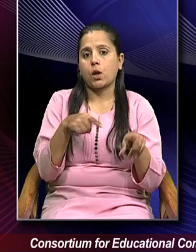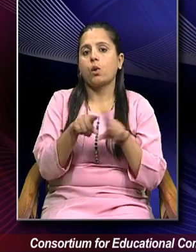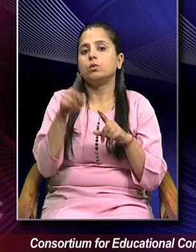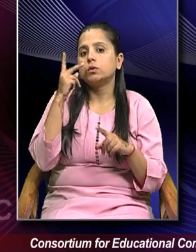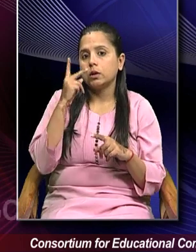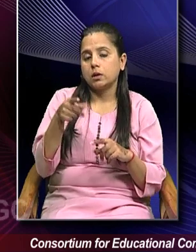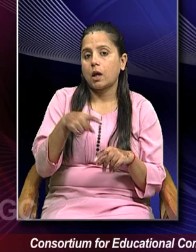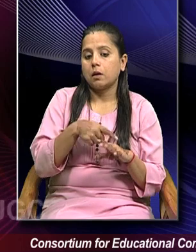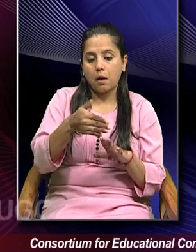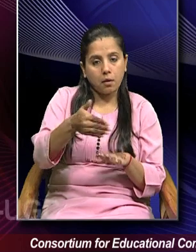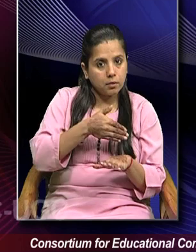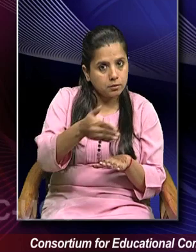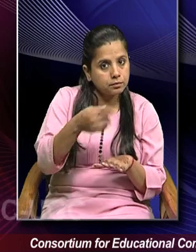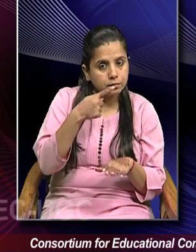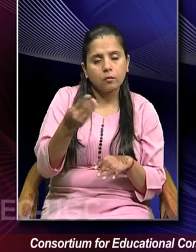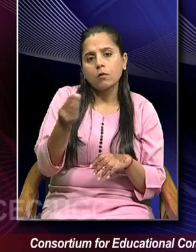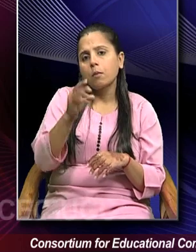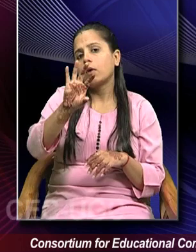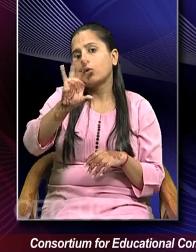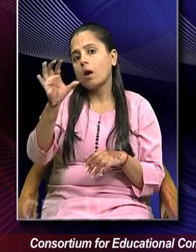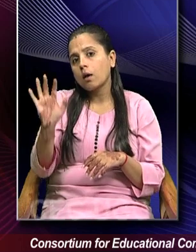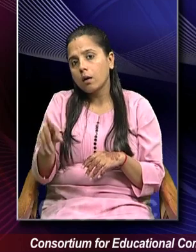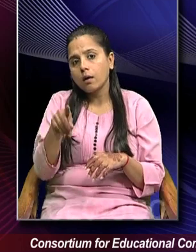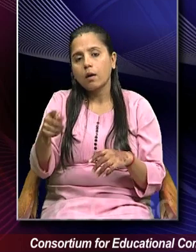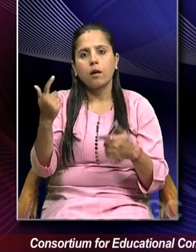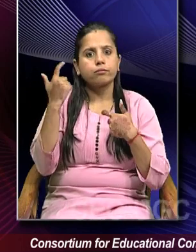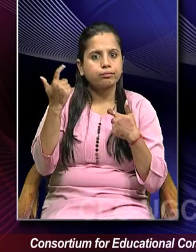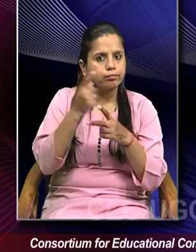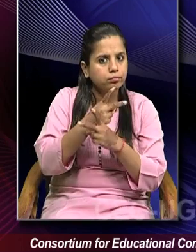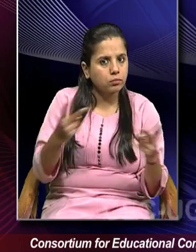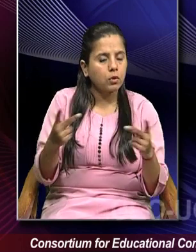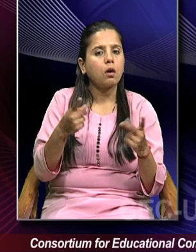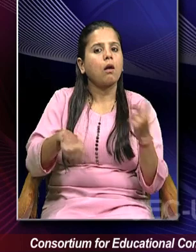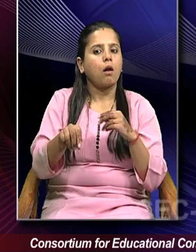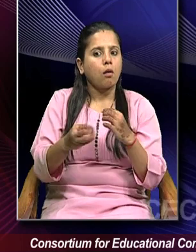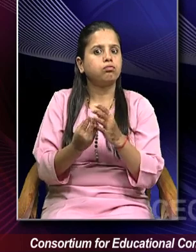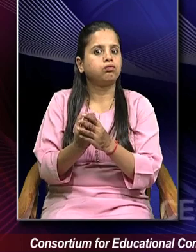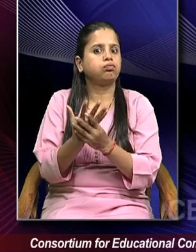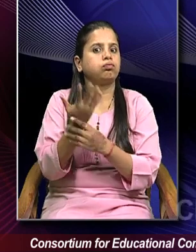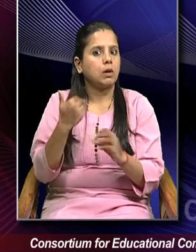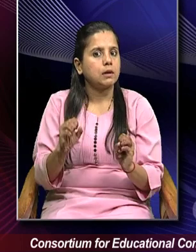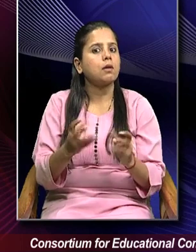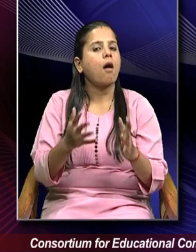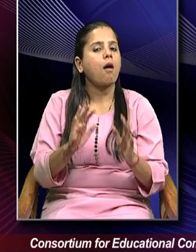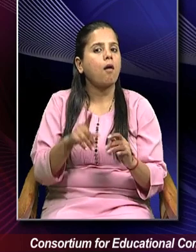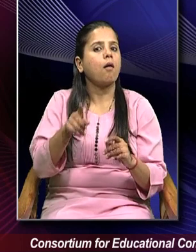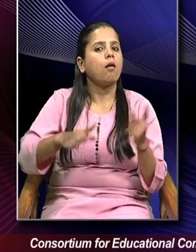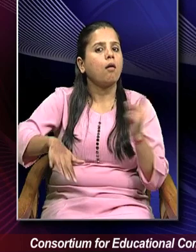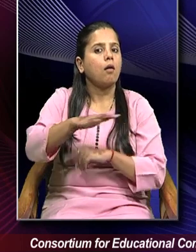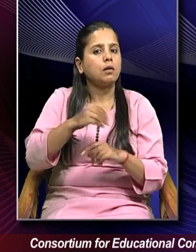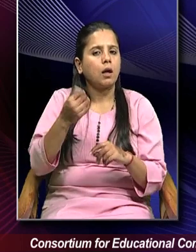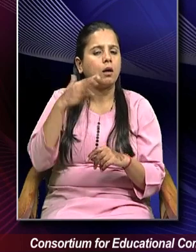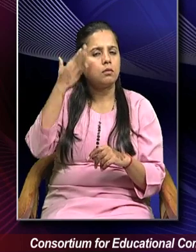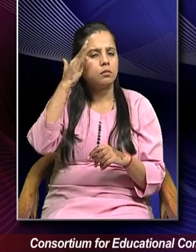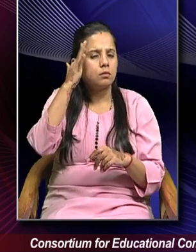this time that in some of the countries militarism was also growing, which created some kind of a